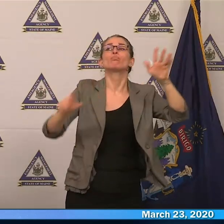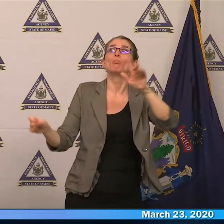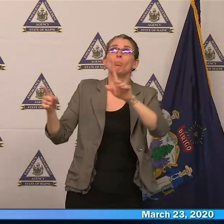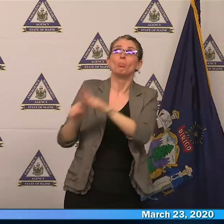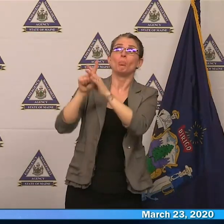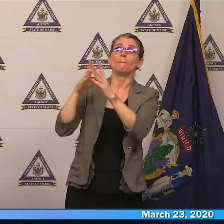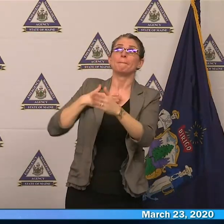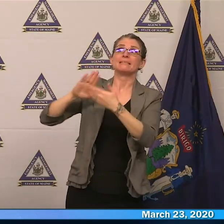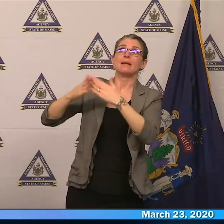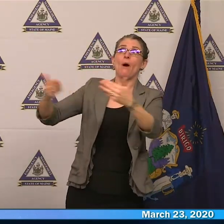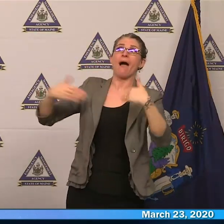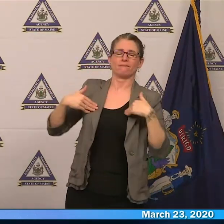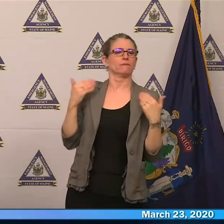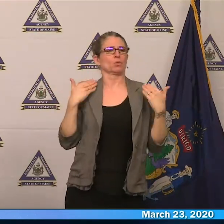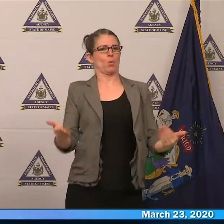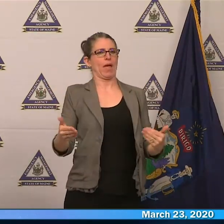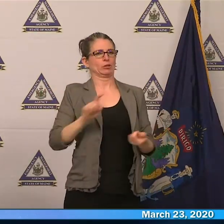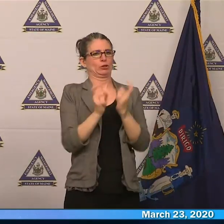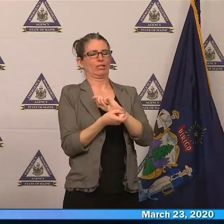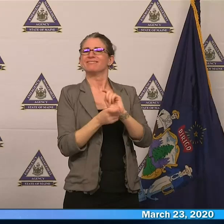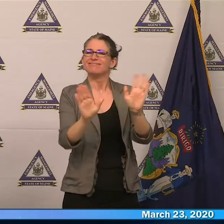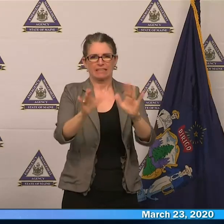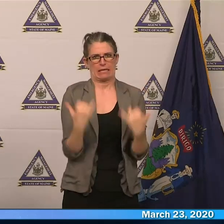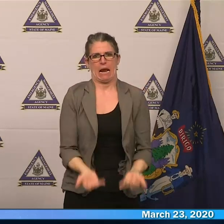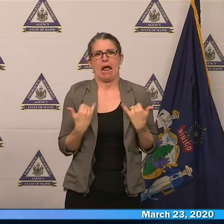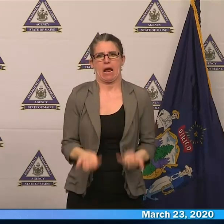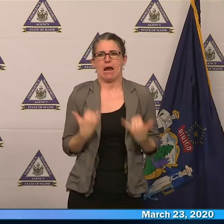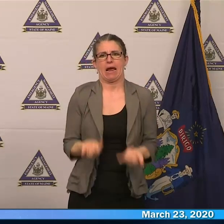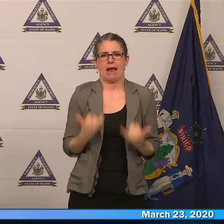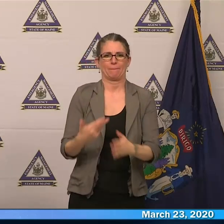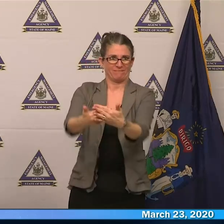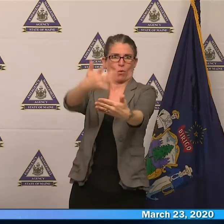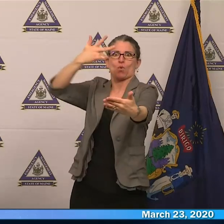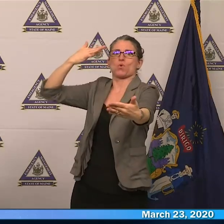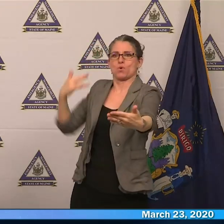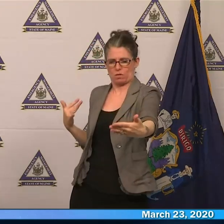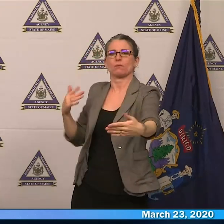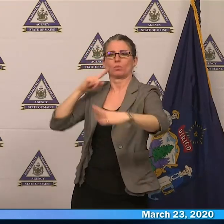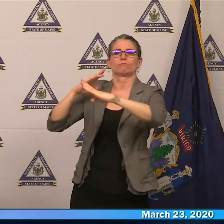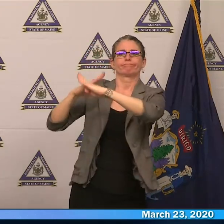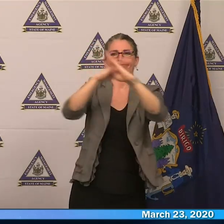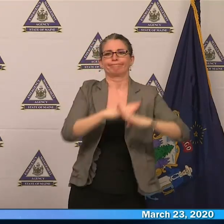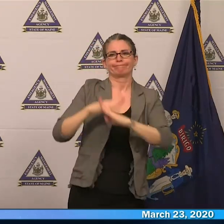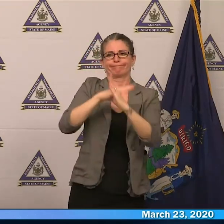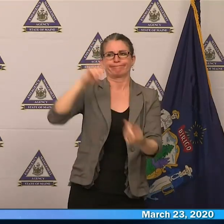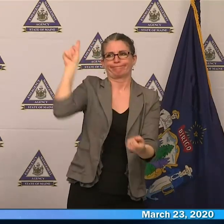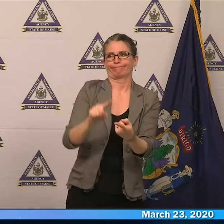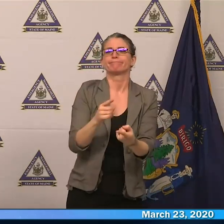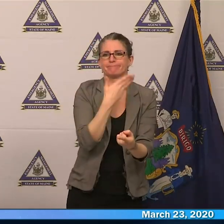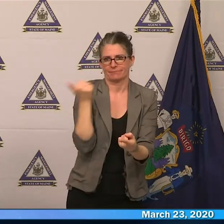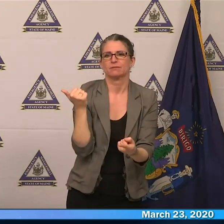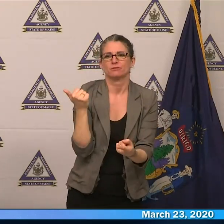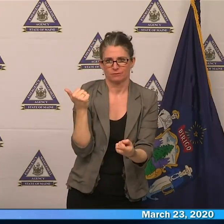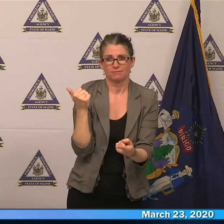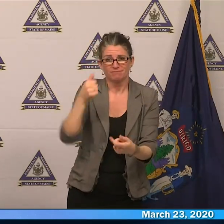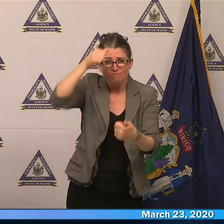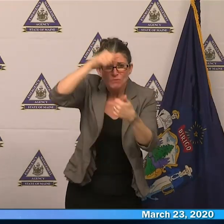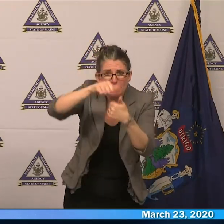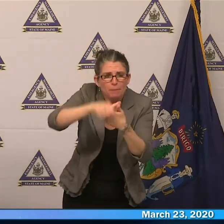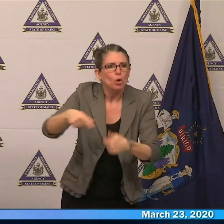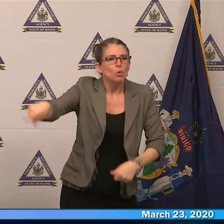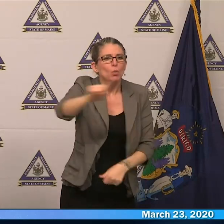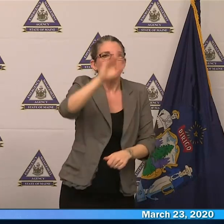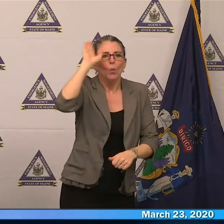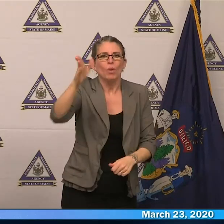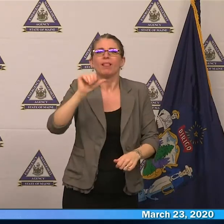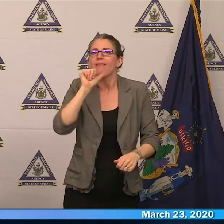time between when someone is exposed and when they start developing symptoms, it can be as much as 16 days before